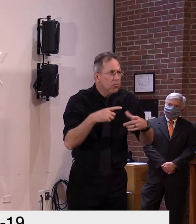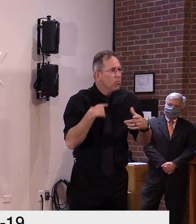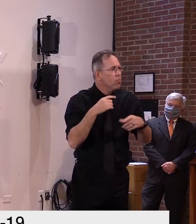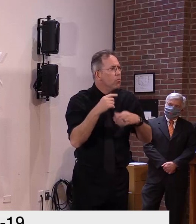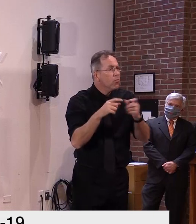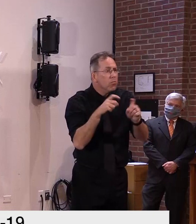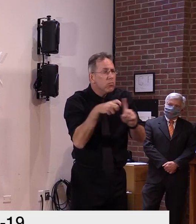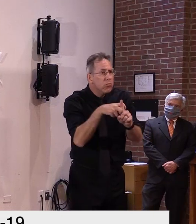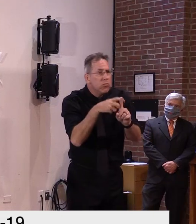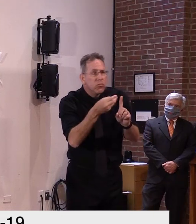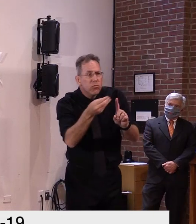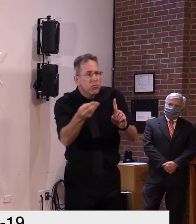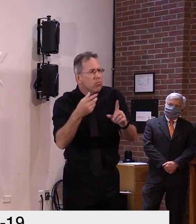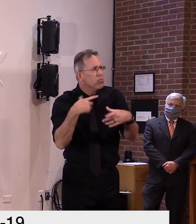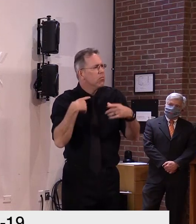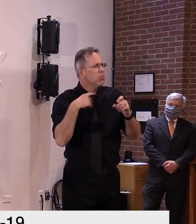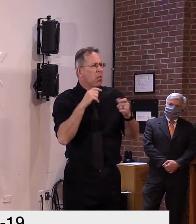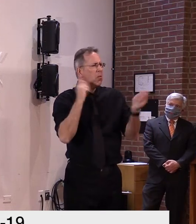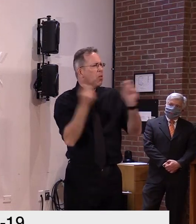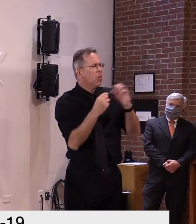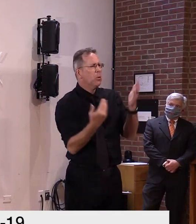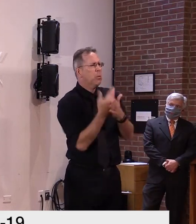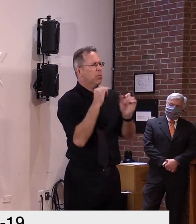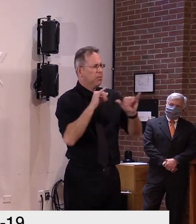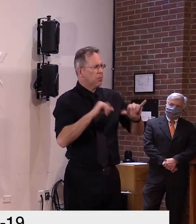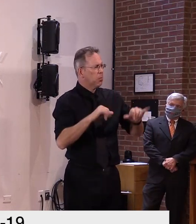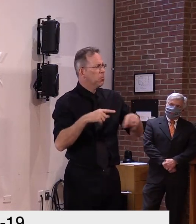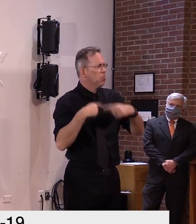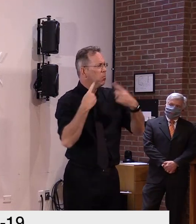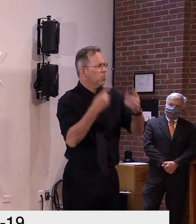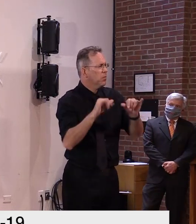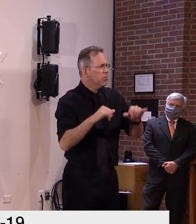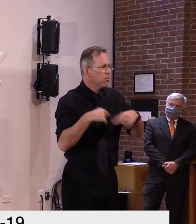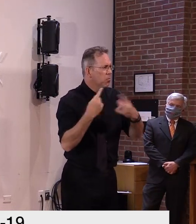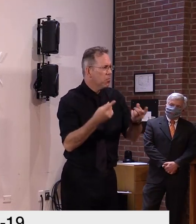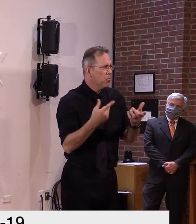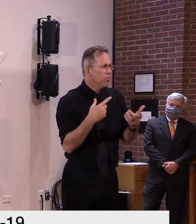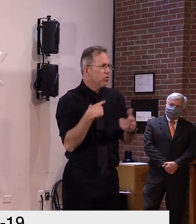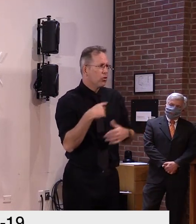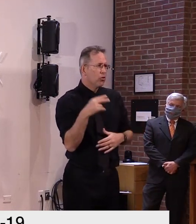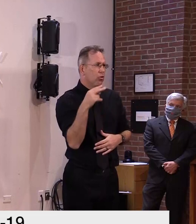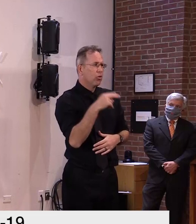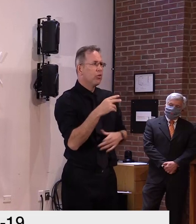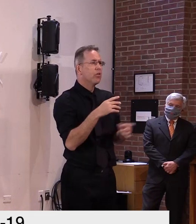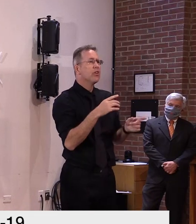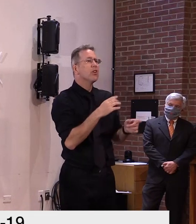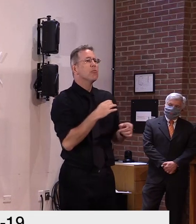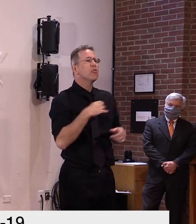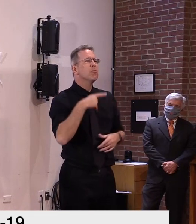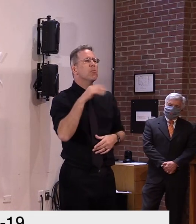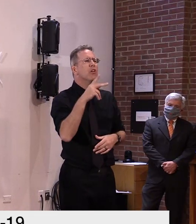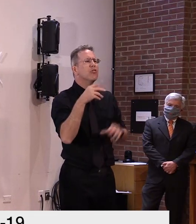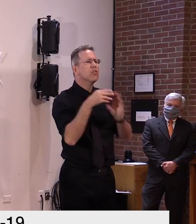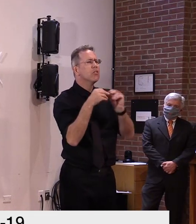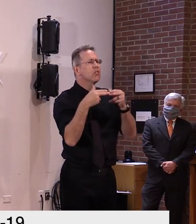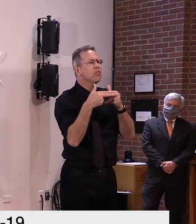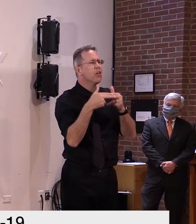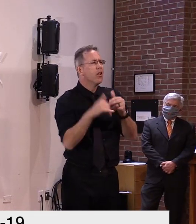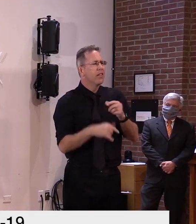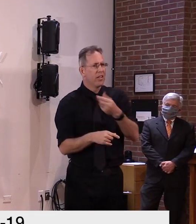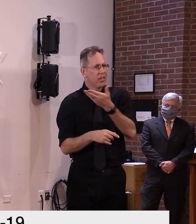cases, especially when you looked at what Commissioner Pichak showed compared to even adjoining states.